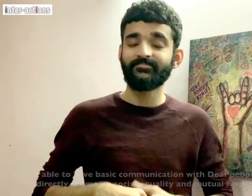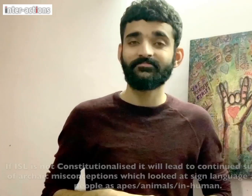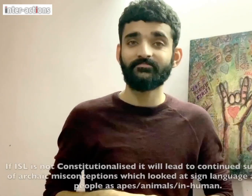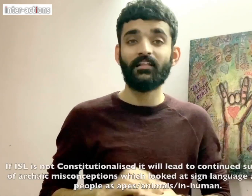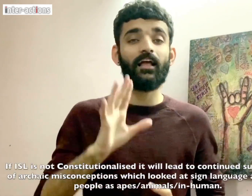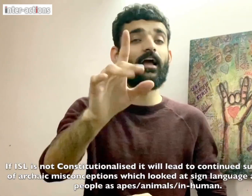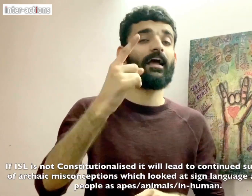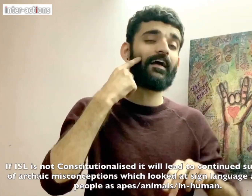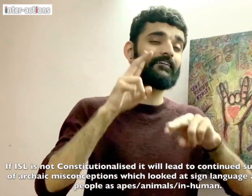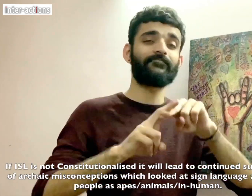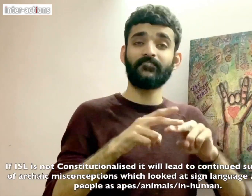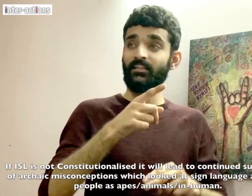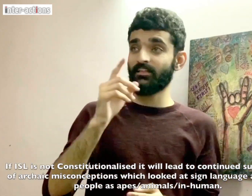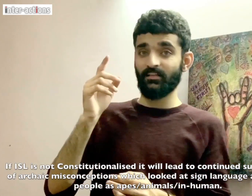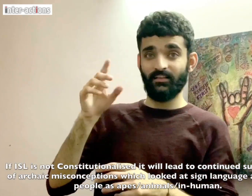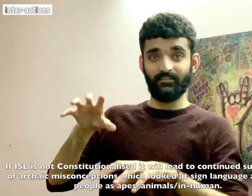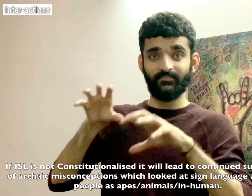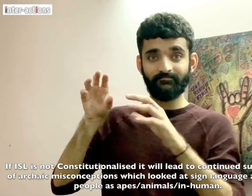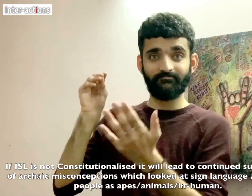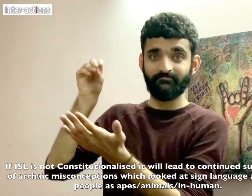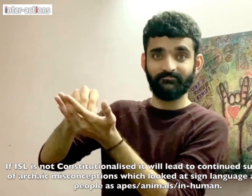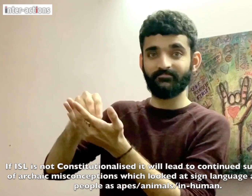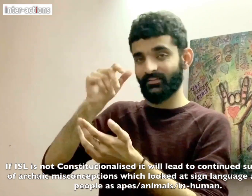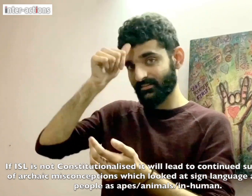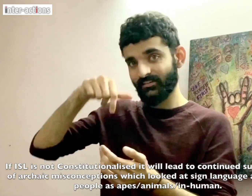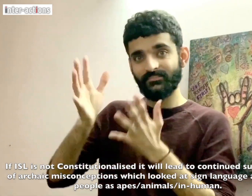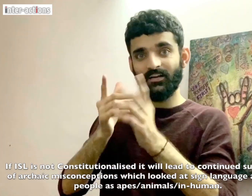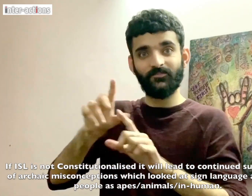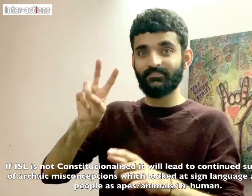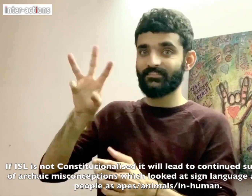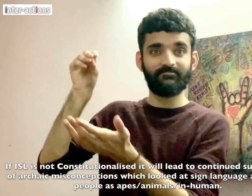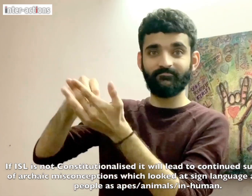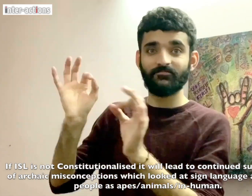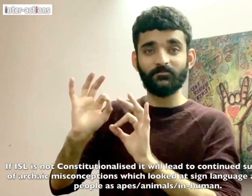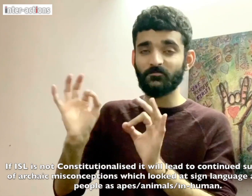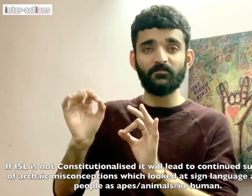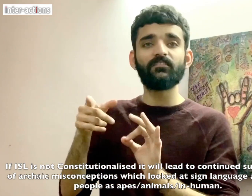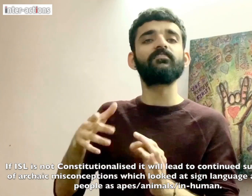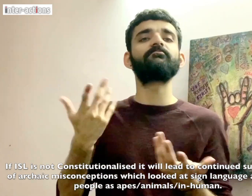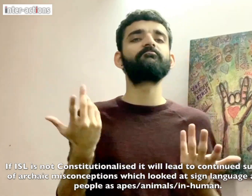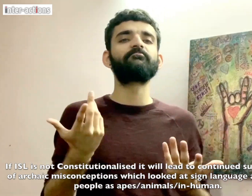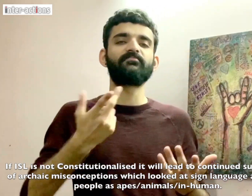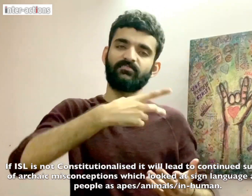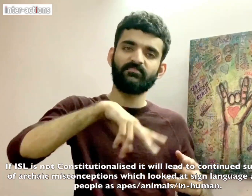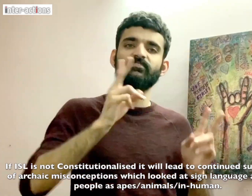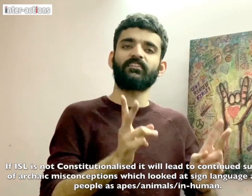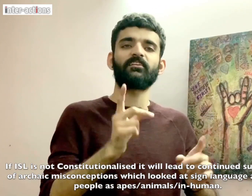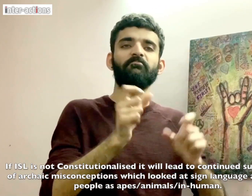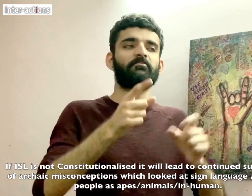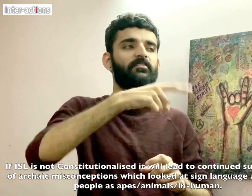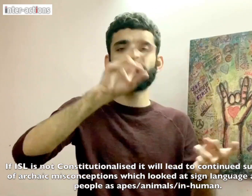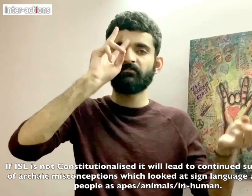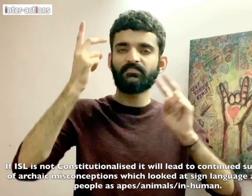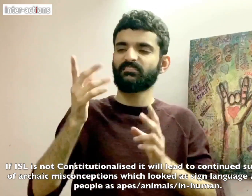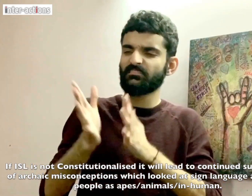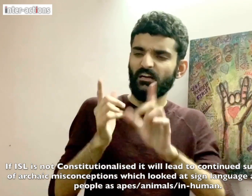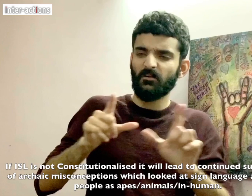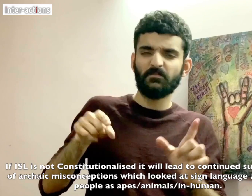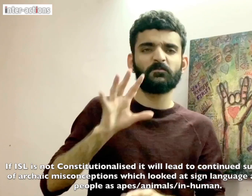If ISL is not constitutionalized, it will lead to continued sustenance of the archaic misconceptions which looked at sign language and deaf people